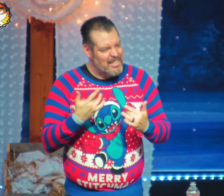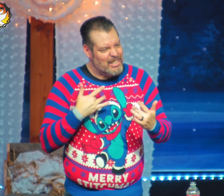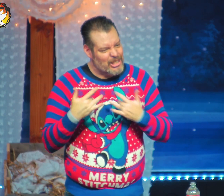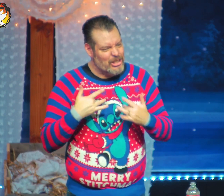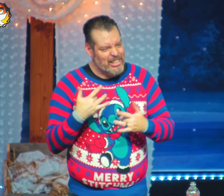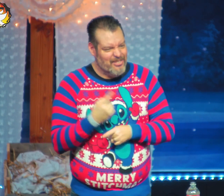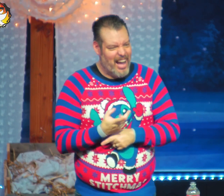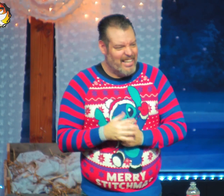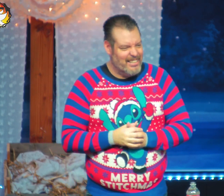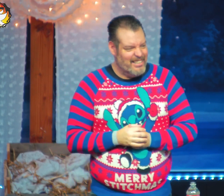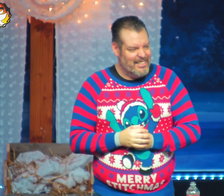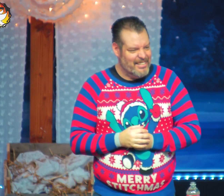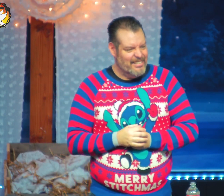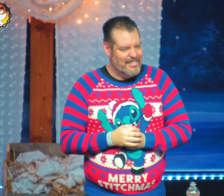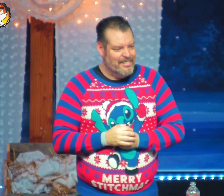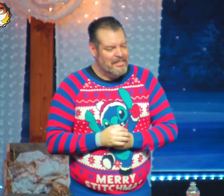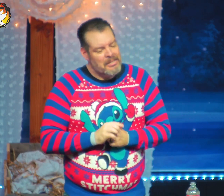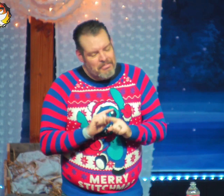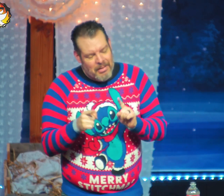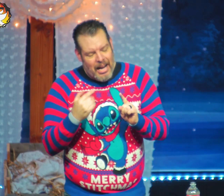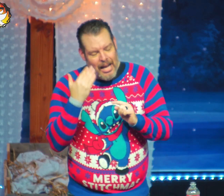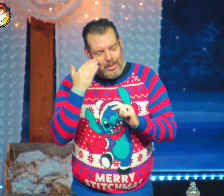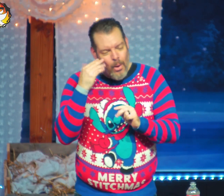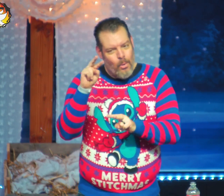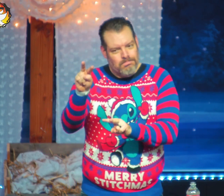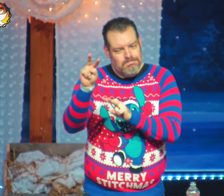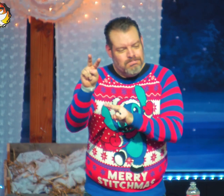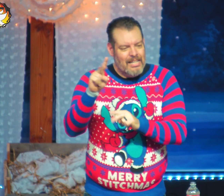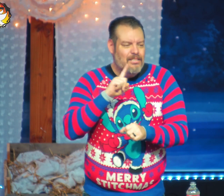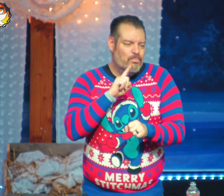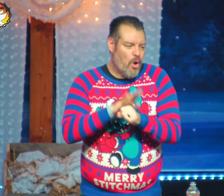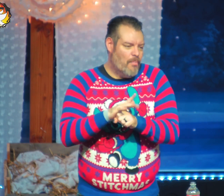Feeling a little selfish about money. It happens.